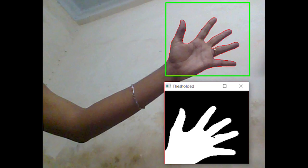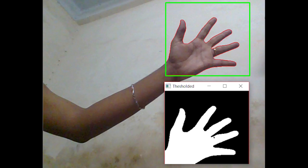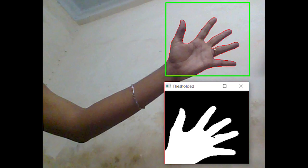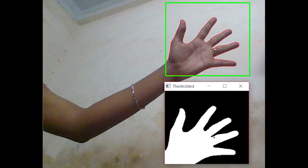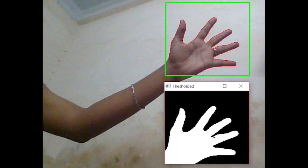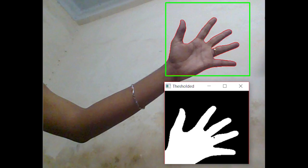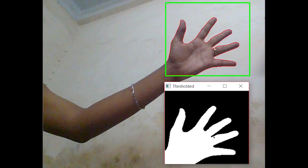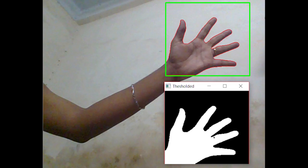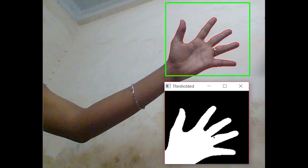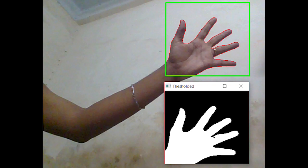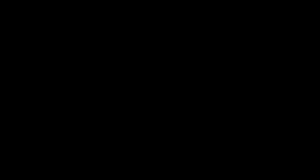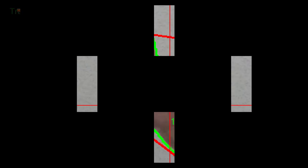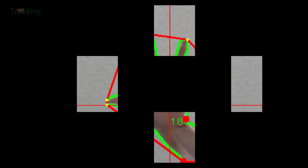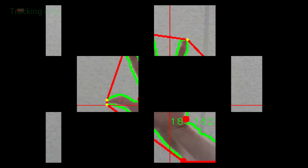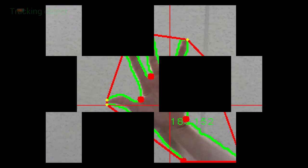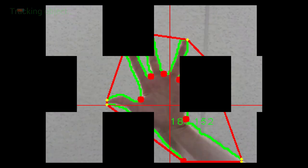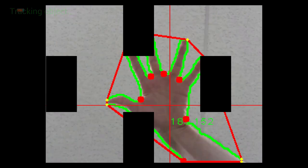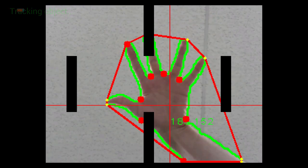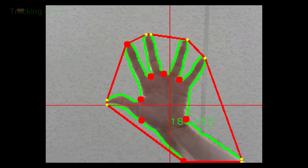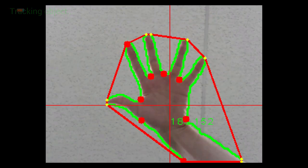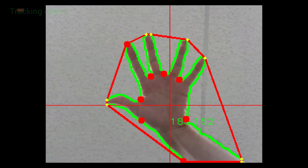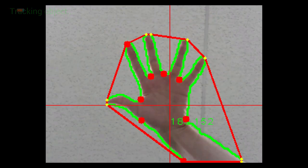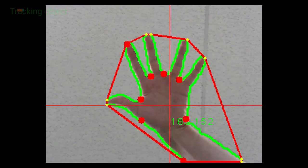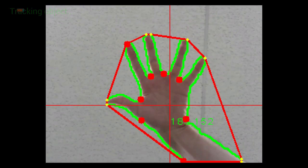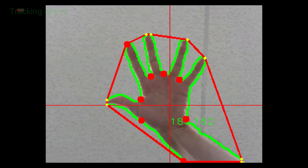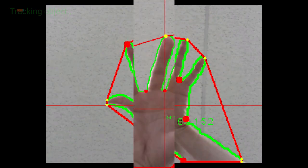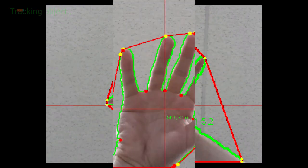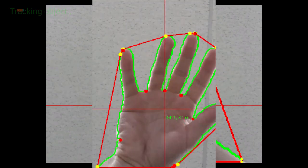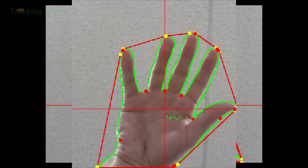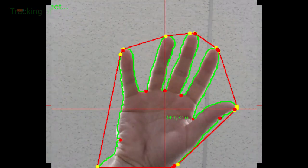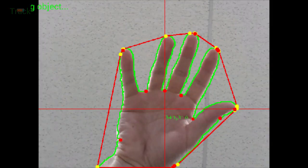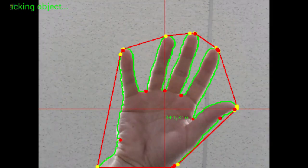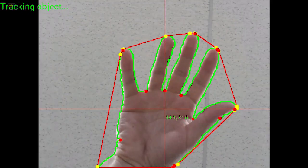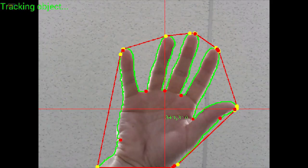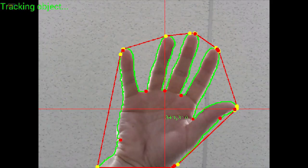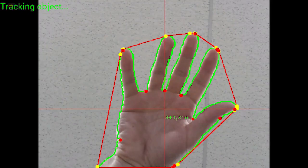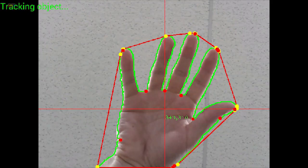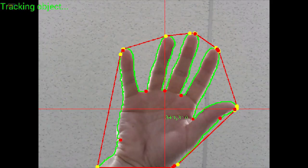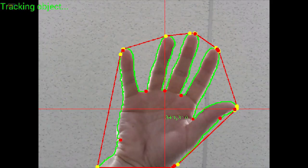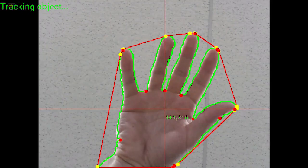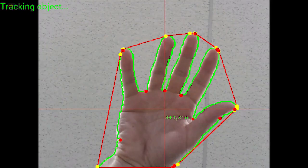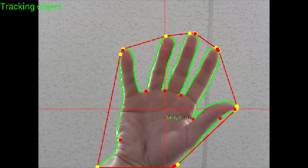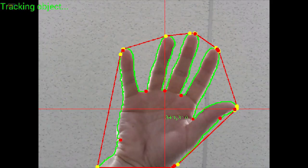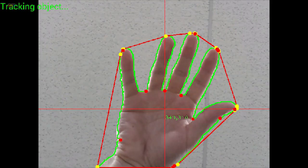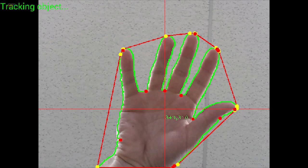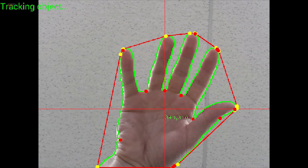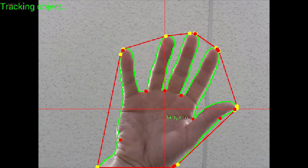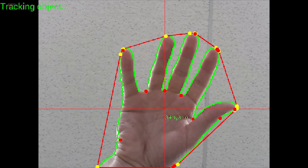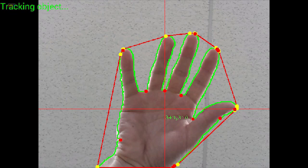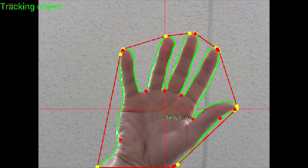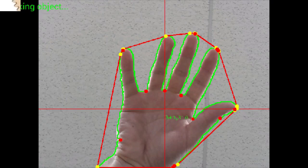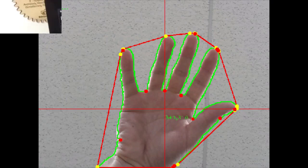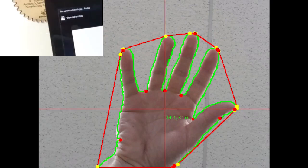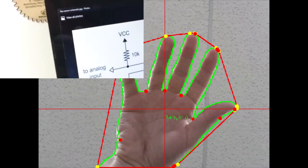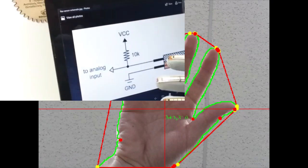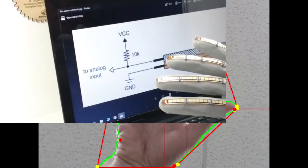with their own drawbacks and limitations that keep them from seeing commercial success in the market.